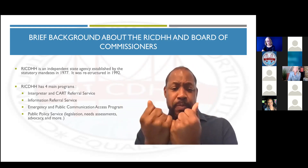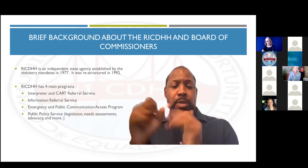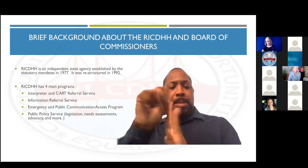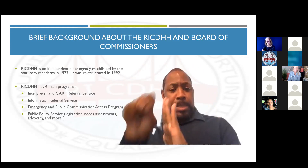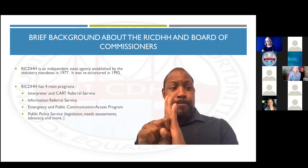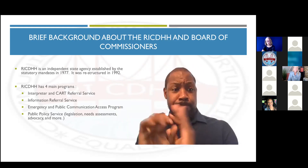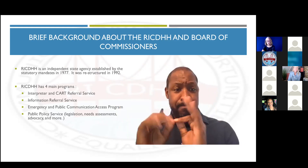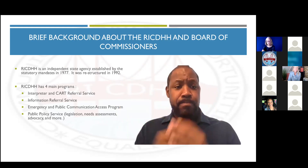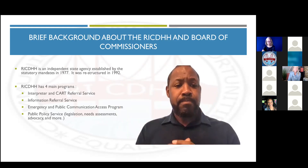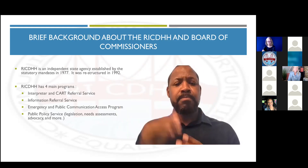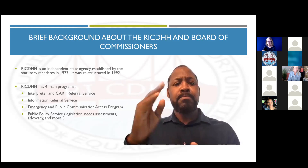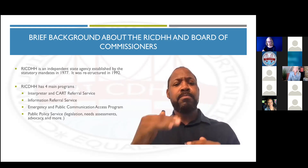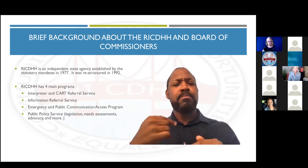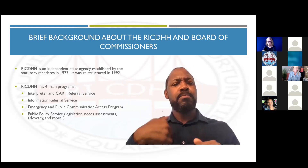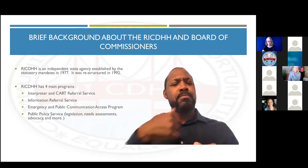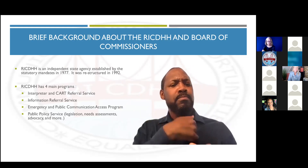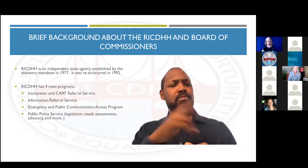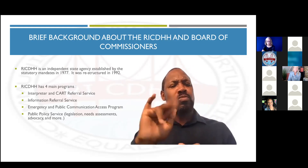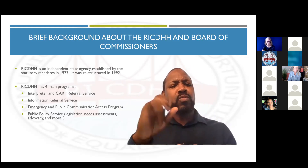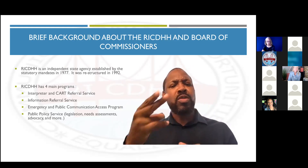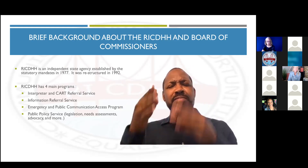And that's what gives us our independence.